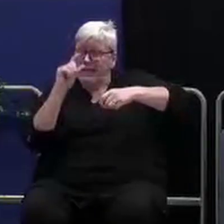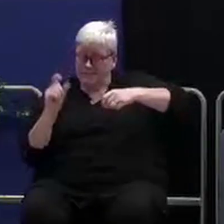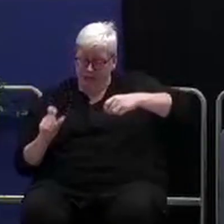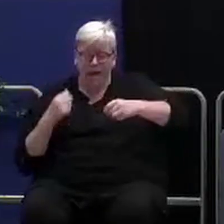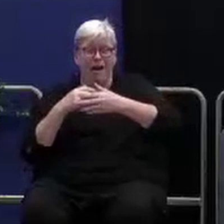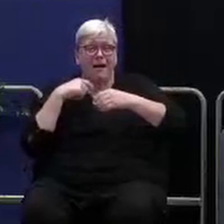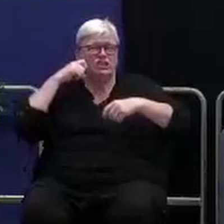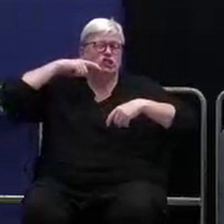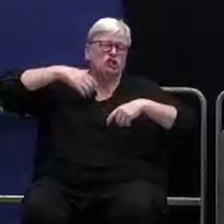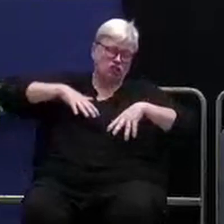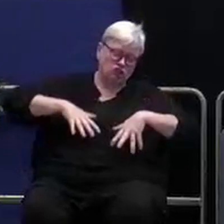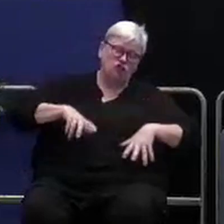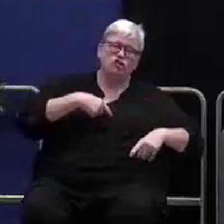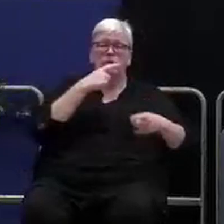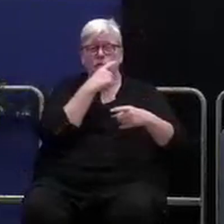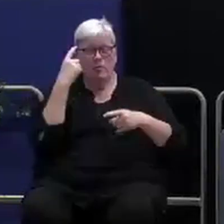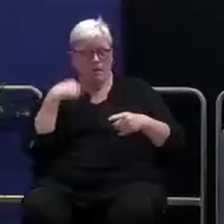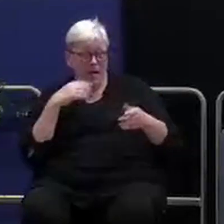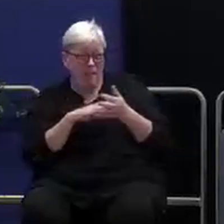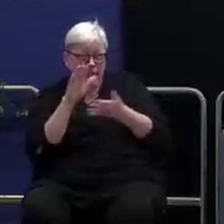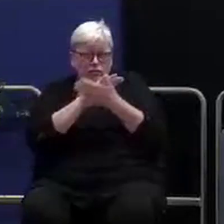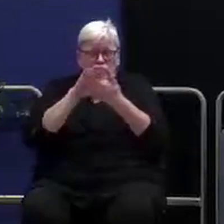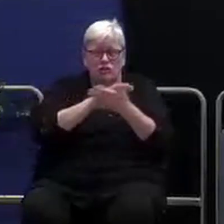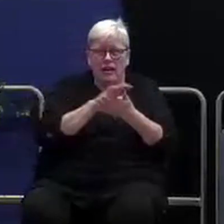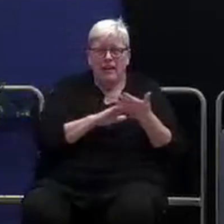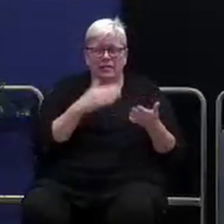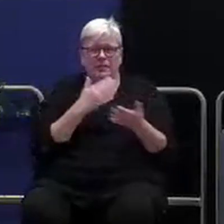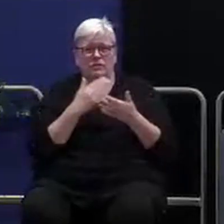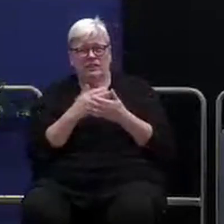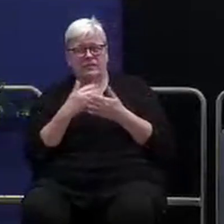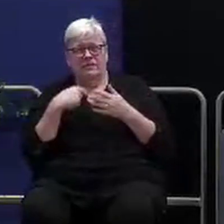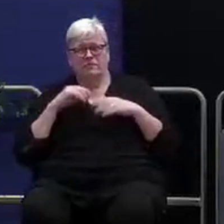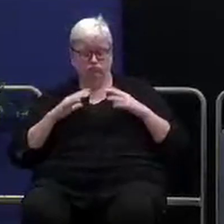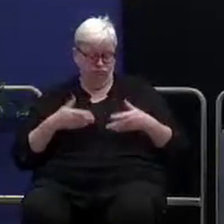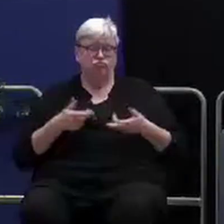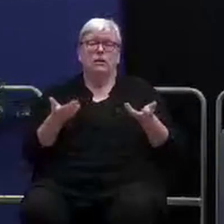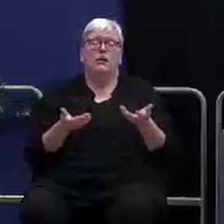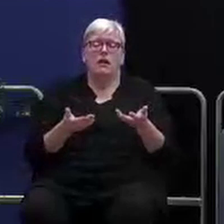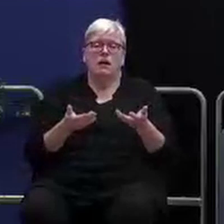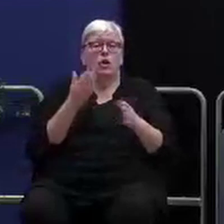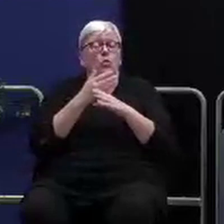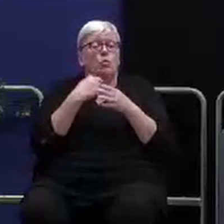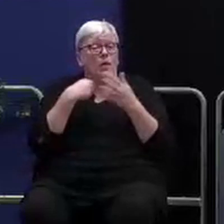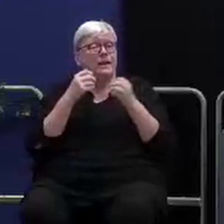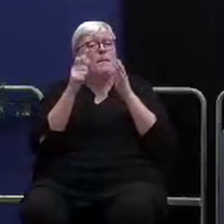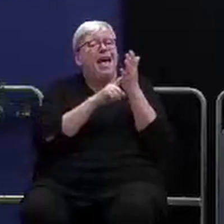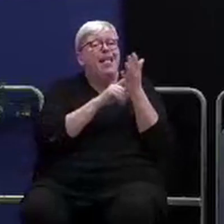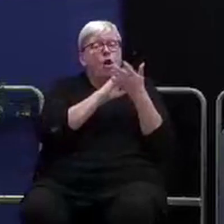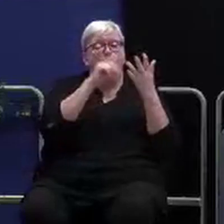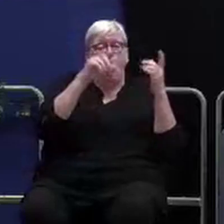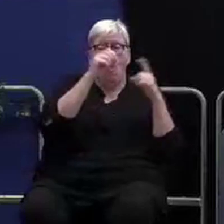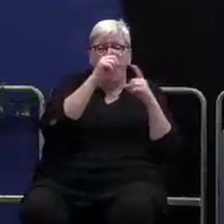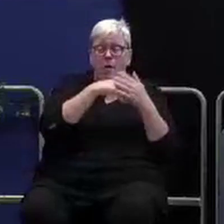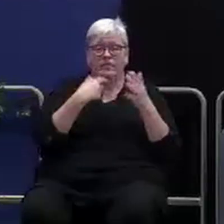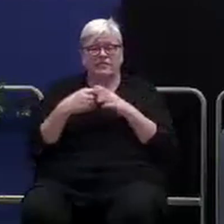down his bare chest through what my mother described as surprisingly pendulous breasts. He worked as a bellhop too, proud to have carried the bags of